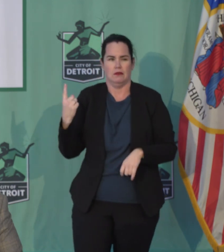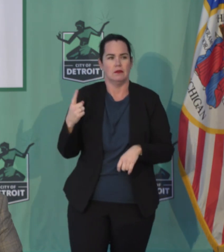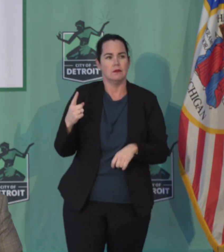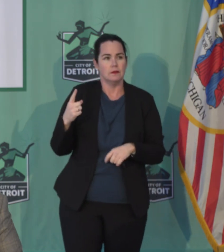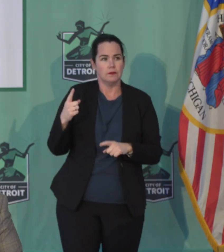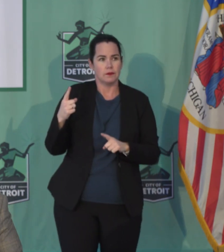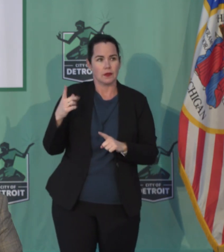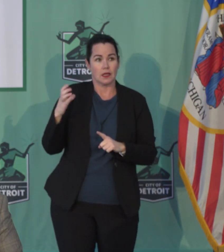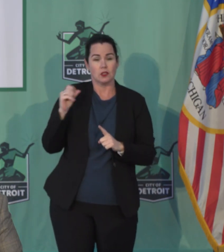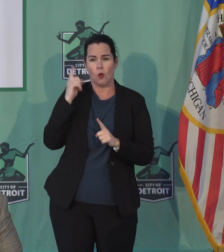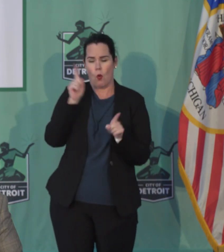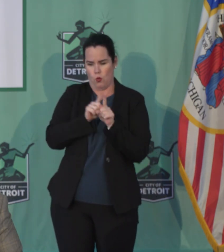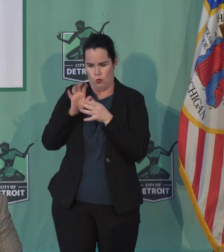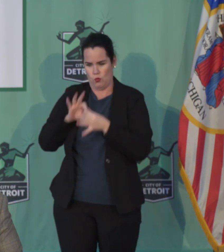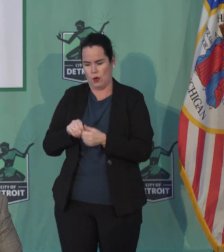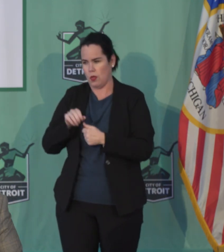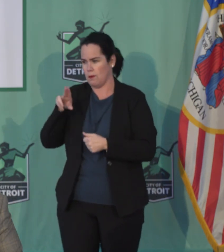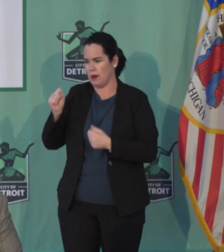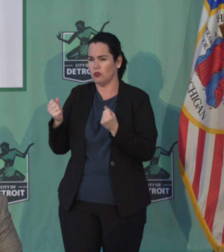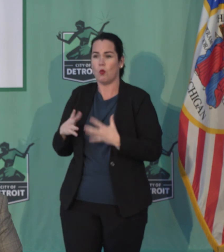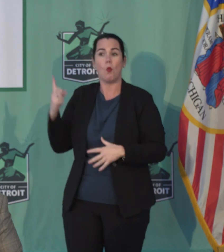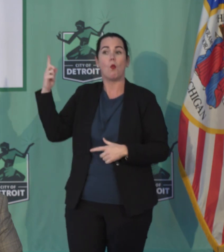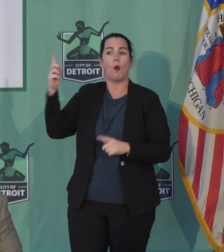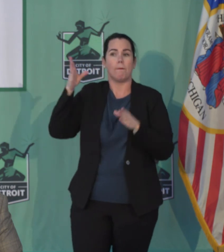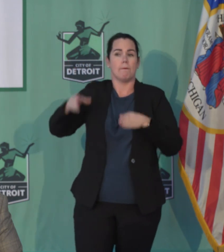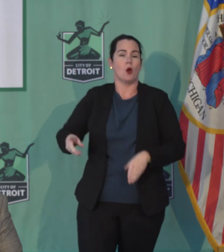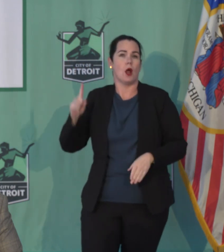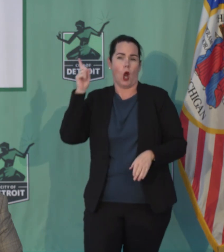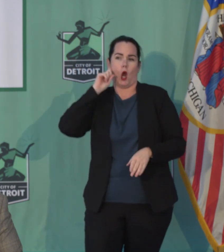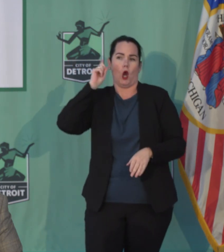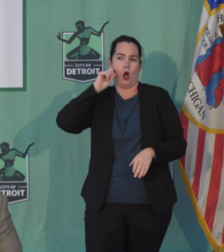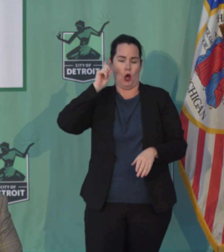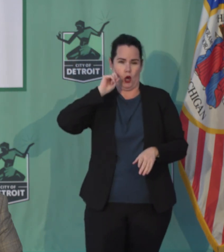DDOT related. One reporter is hearing stories that